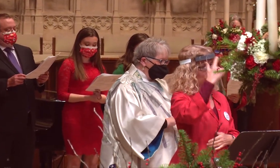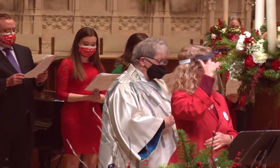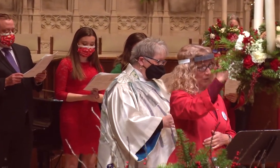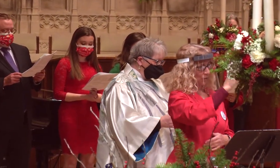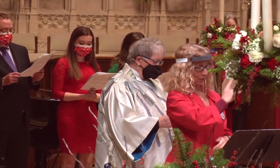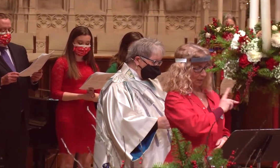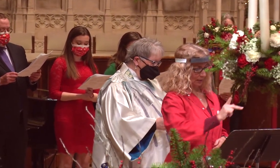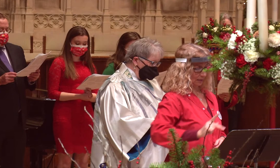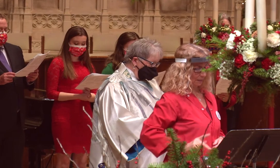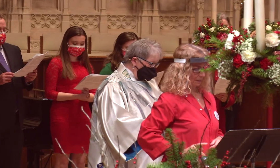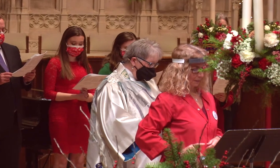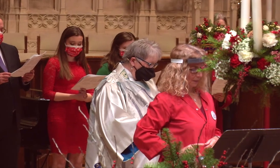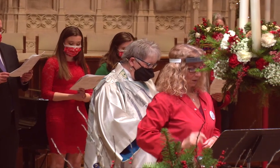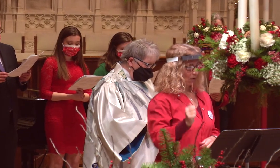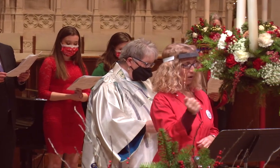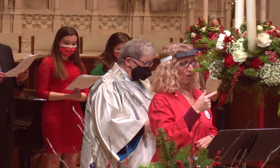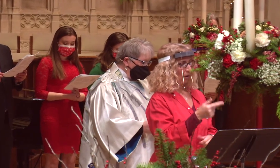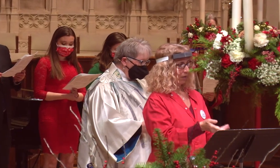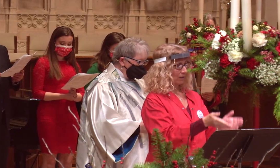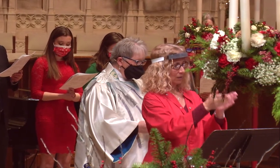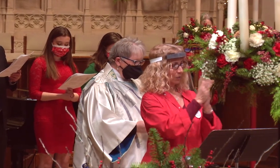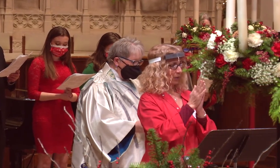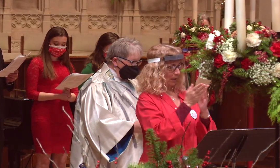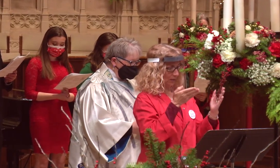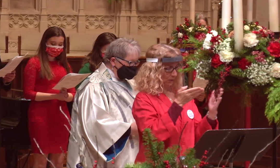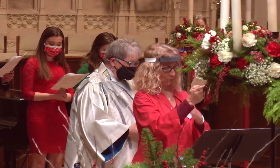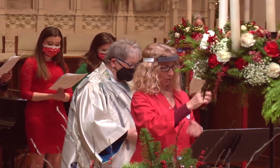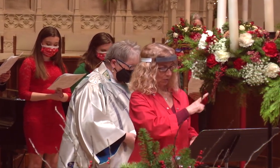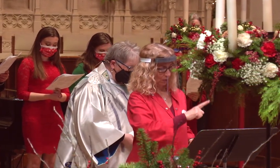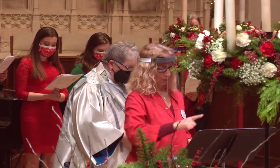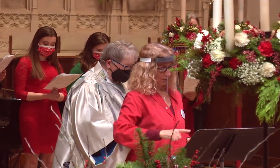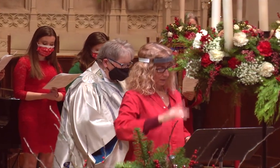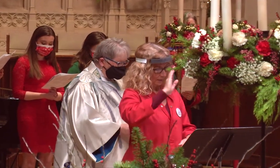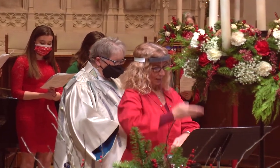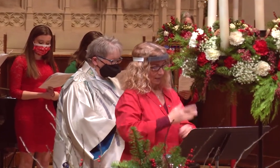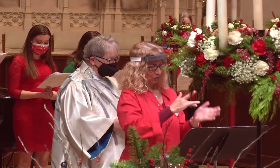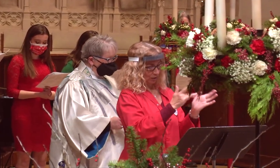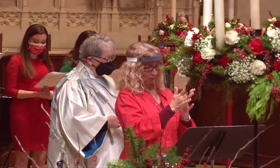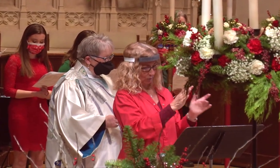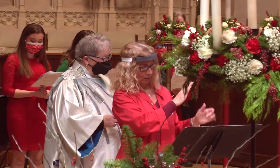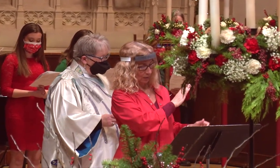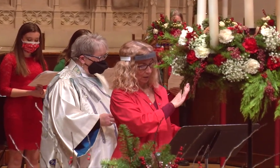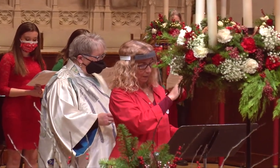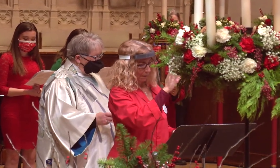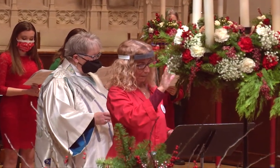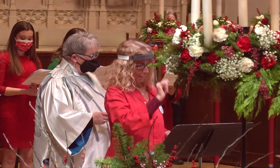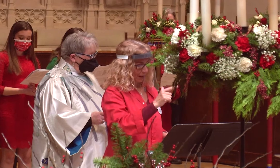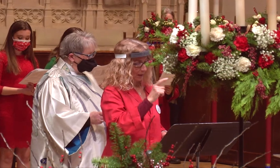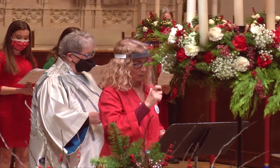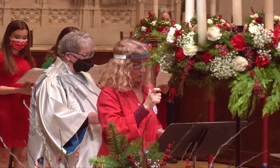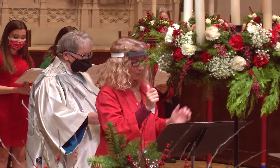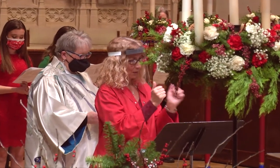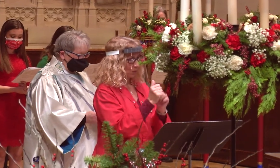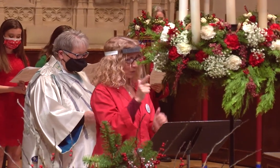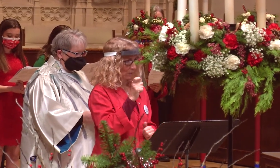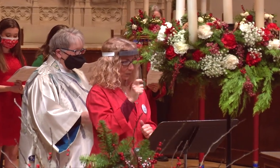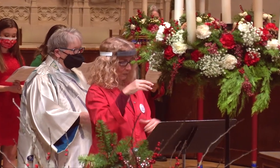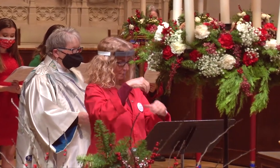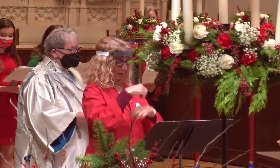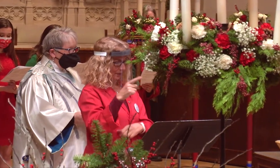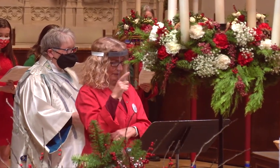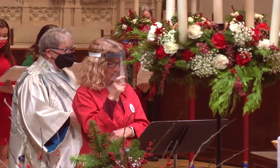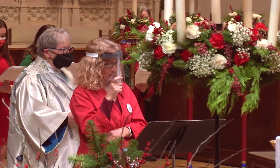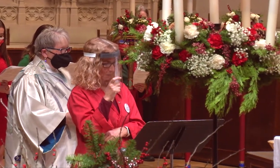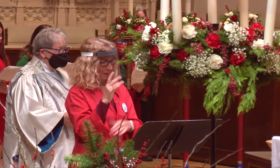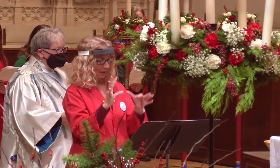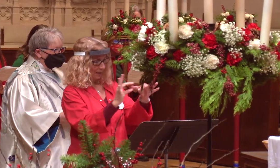joy of your eternal kingdom. Todos esto pedimos por Jesucristo, por en whom